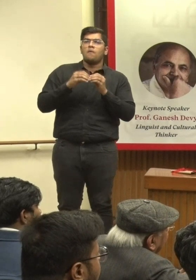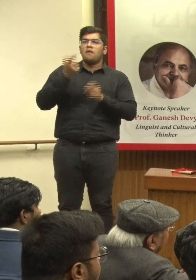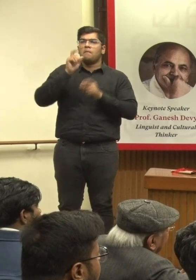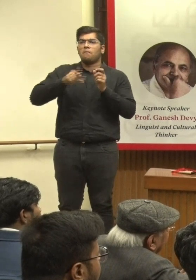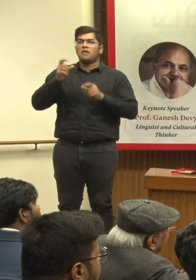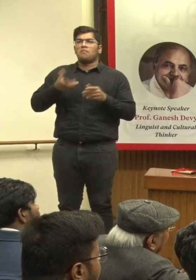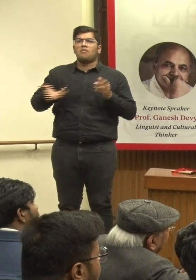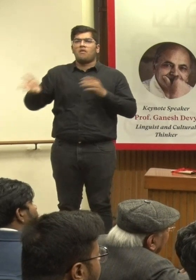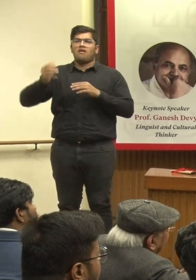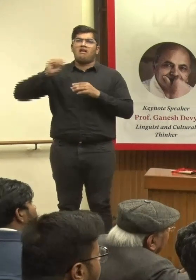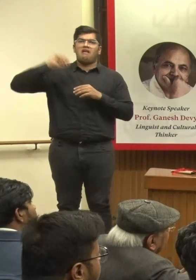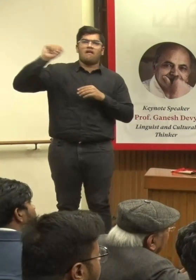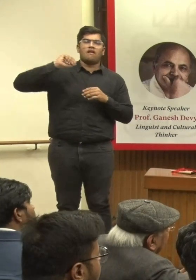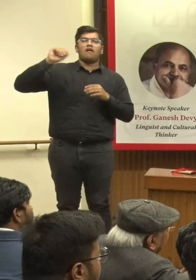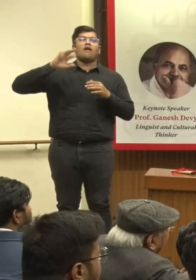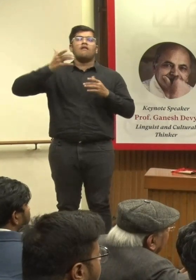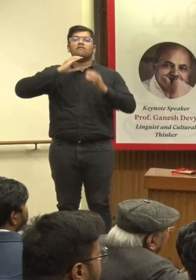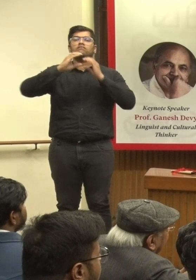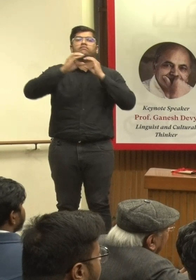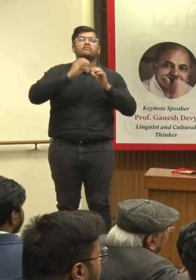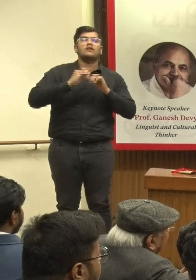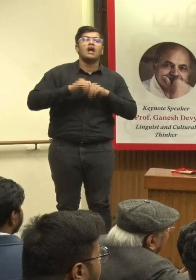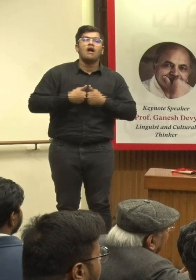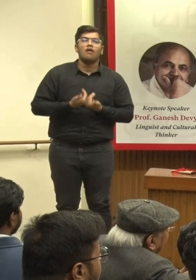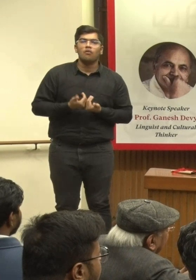the minister have conversation with them?